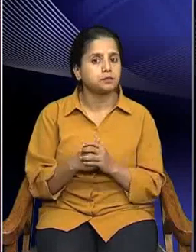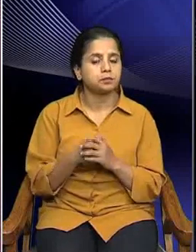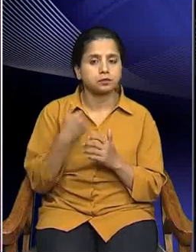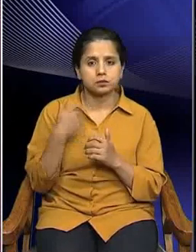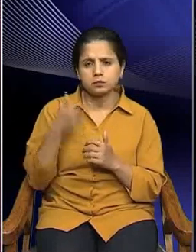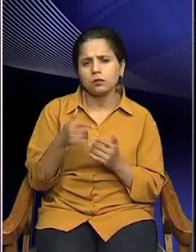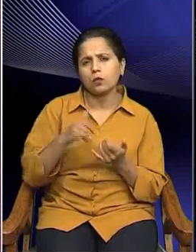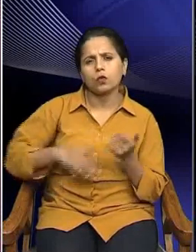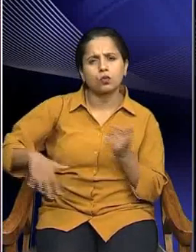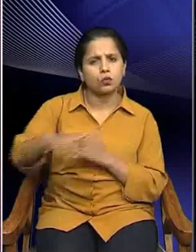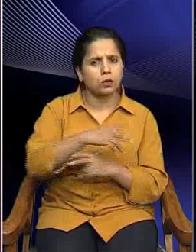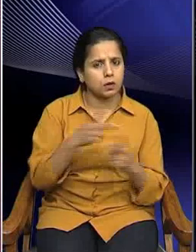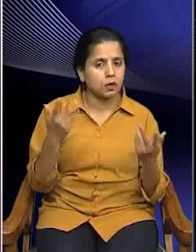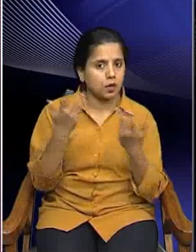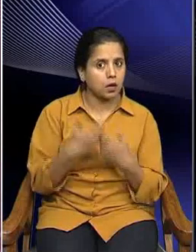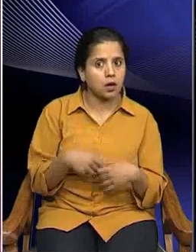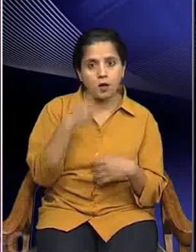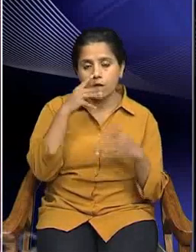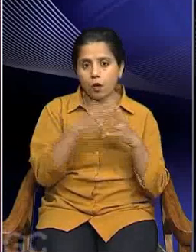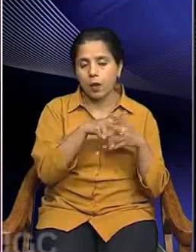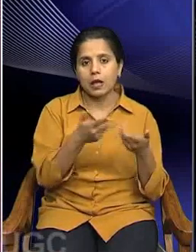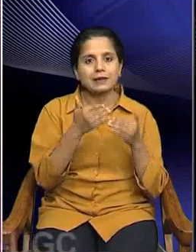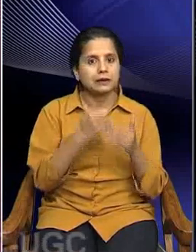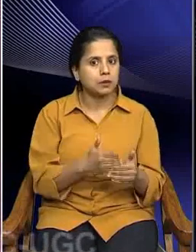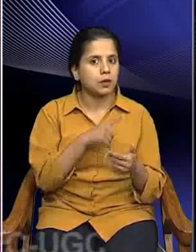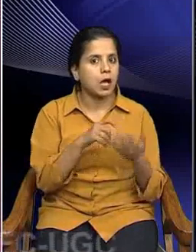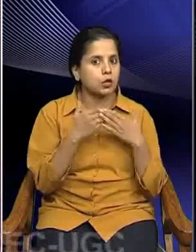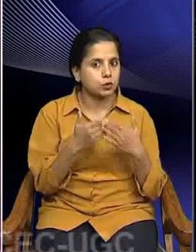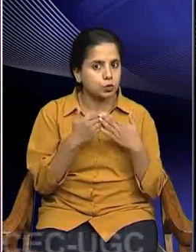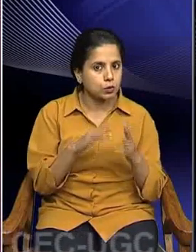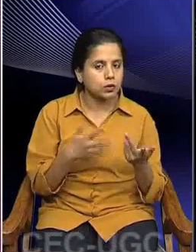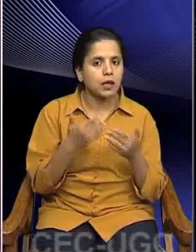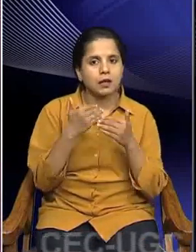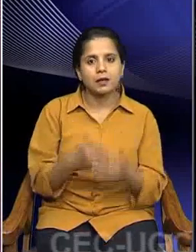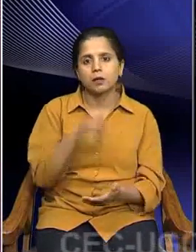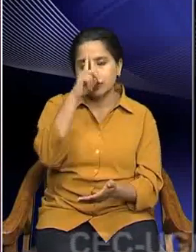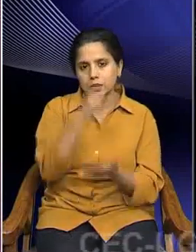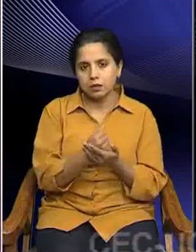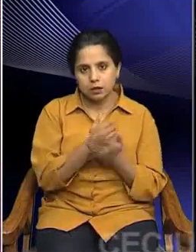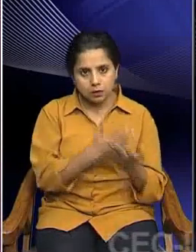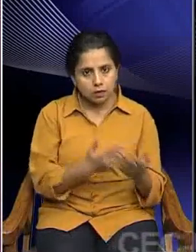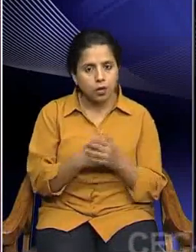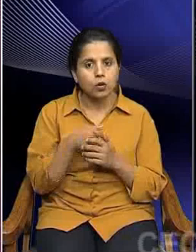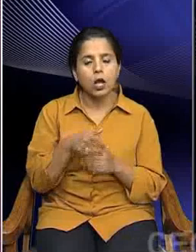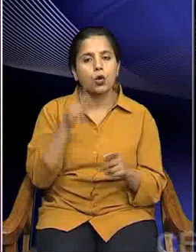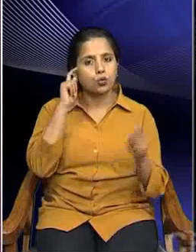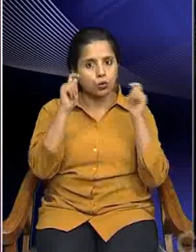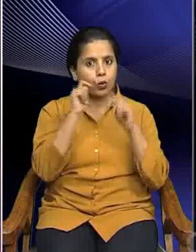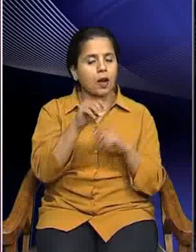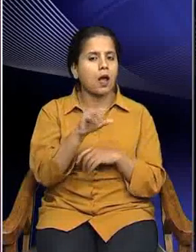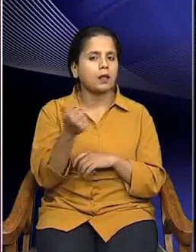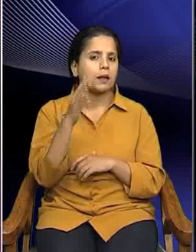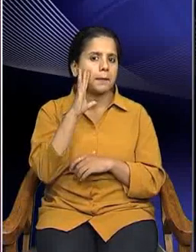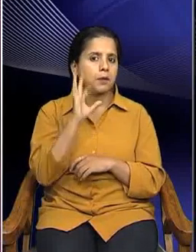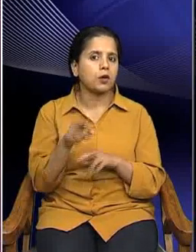traditional societies context where women have limited education, whether they have limited decision making agency, so the role of other important